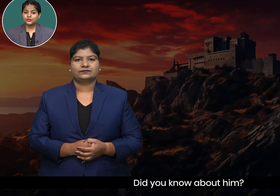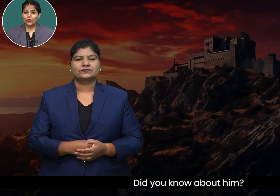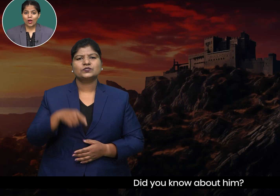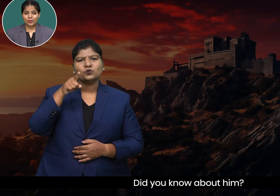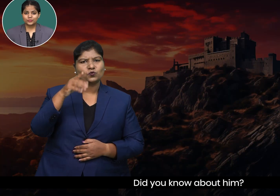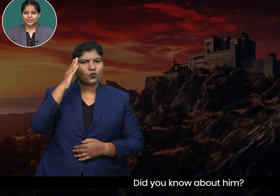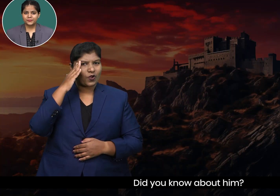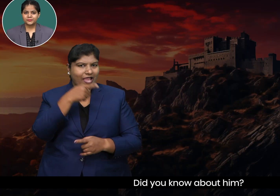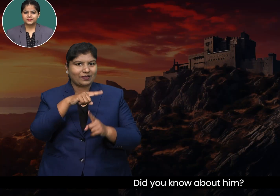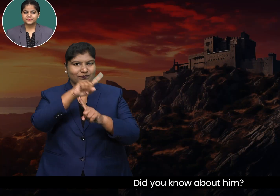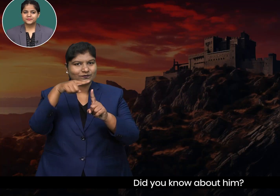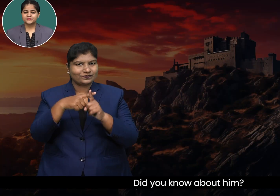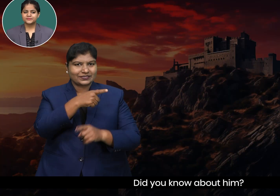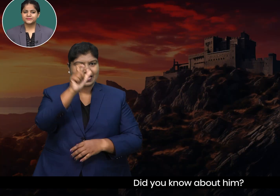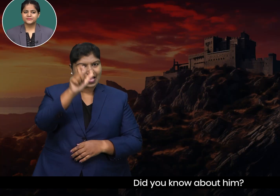Did you know about him?